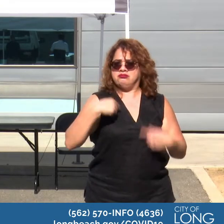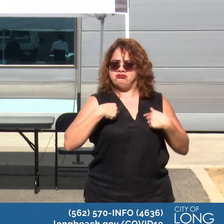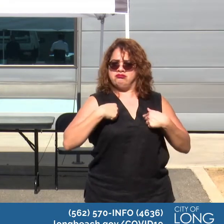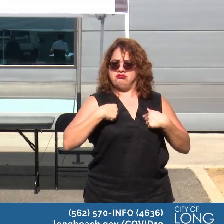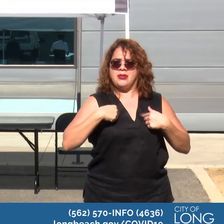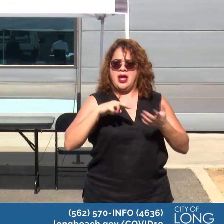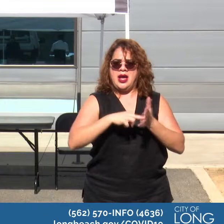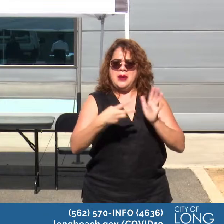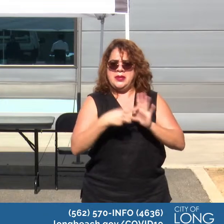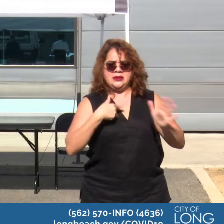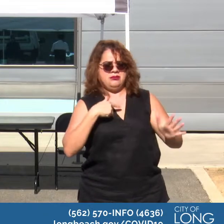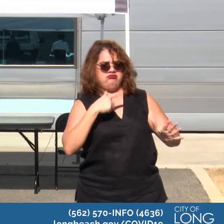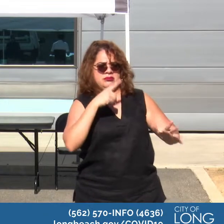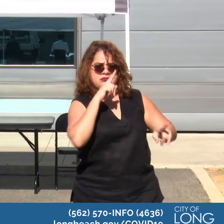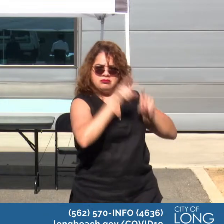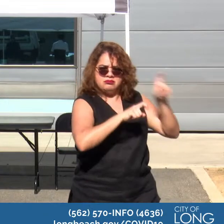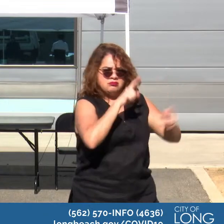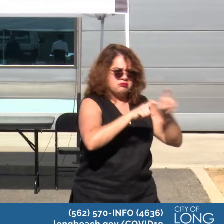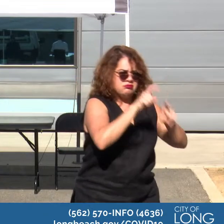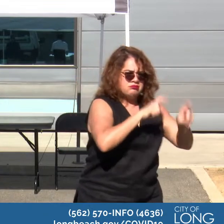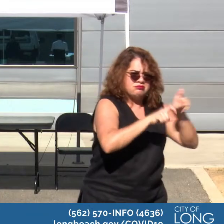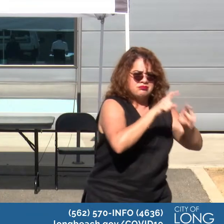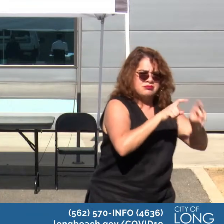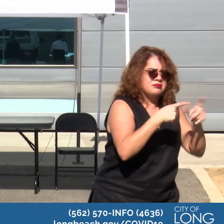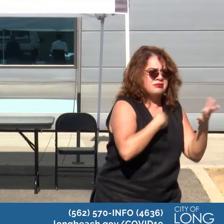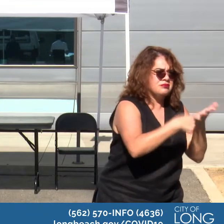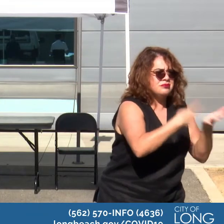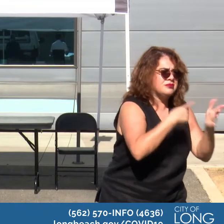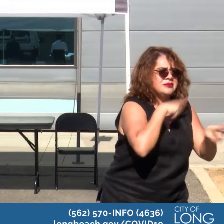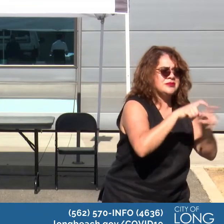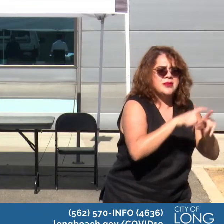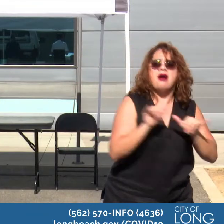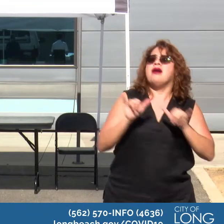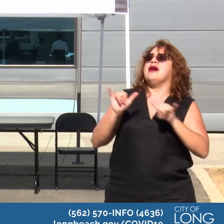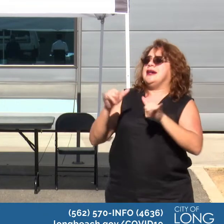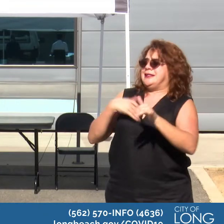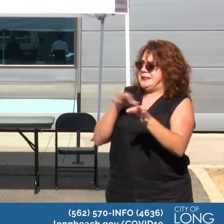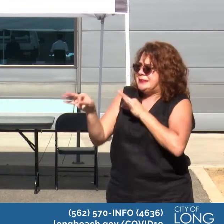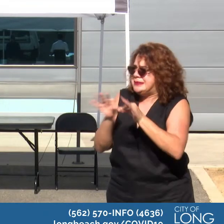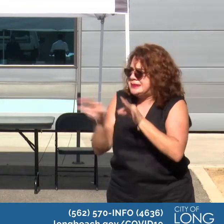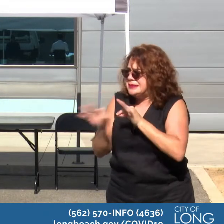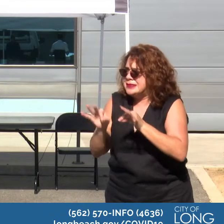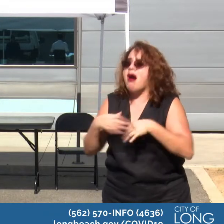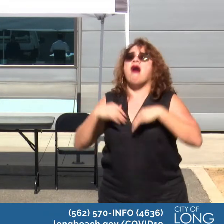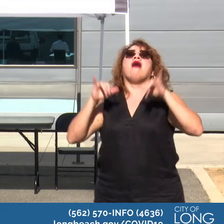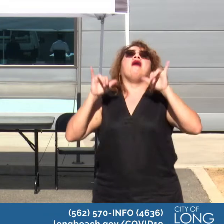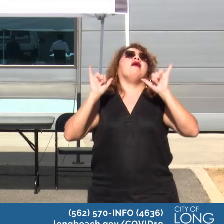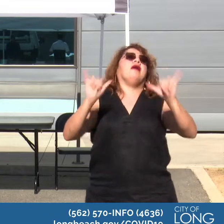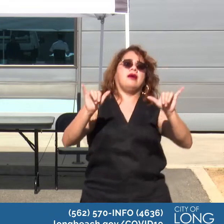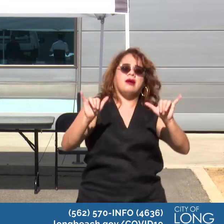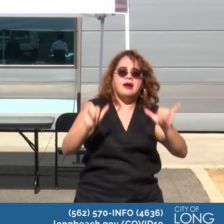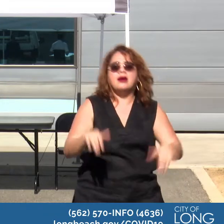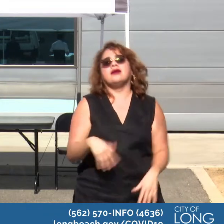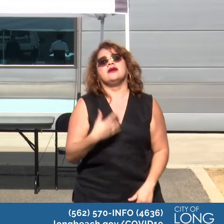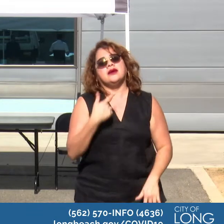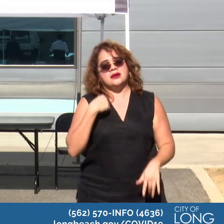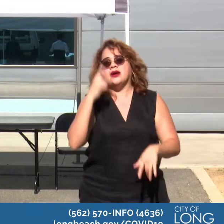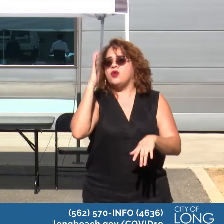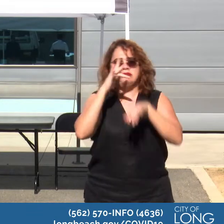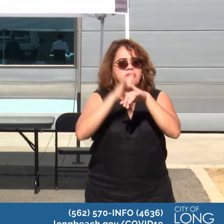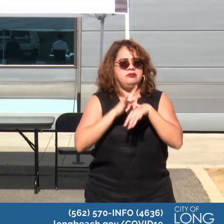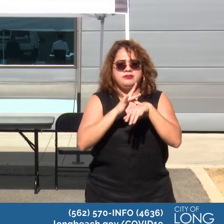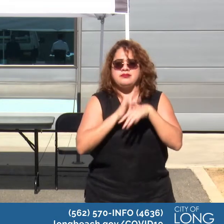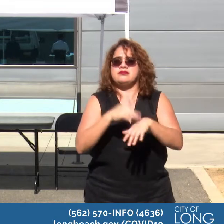questions, and it's top of mind for me and for our entire team. So we're going to focus on this, and we're going to be obsessed with this every single day.